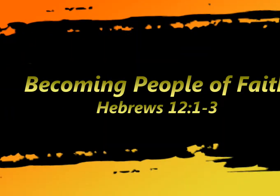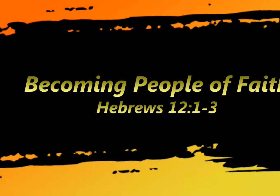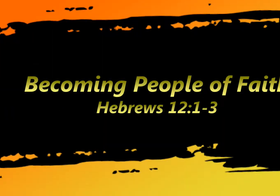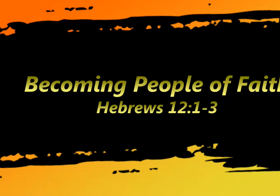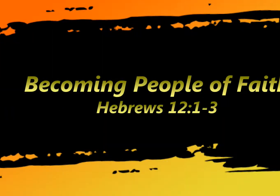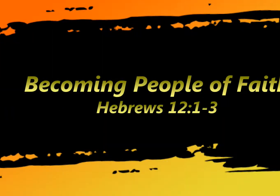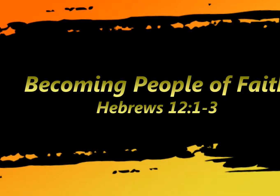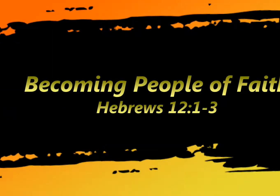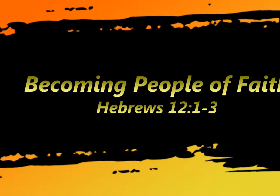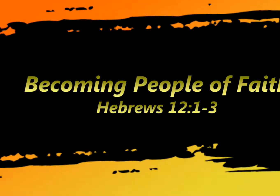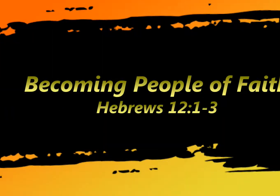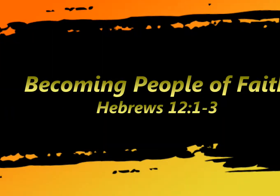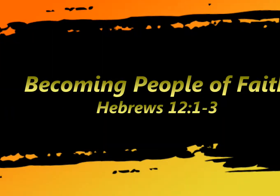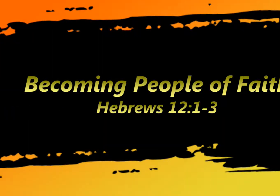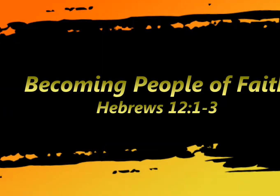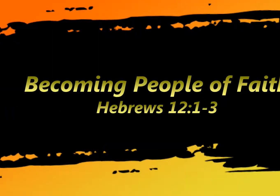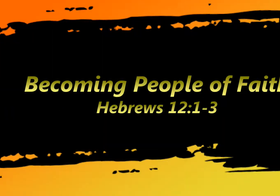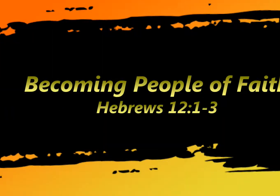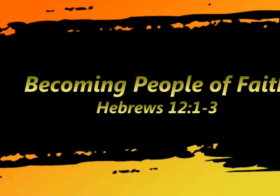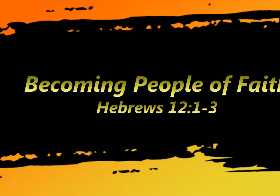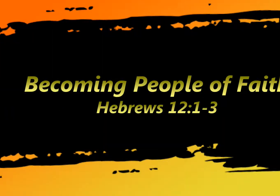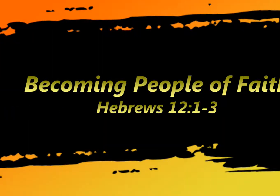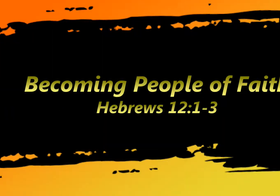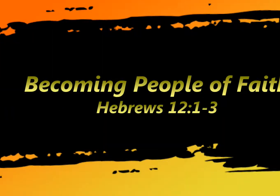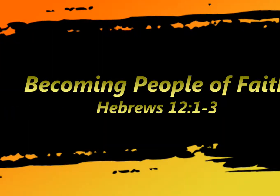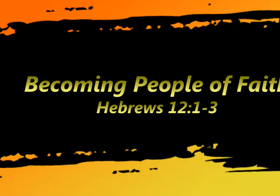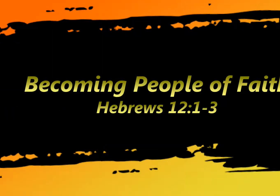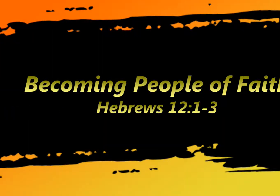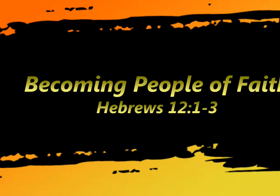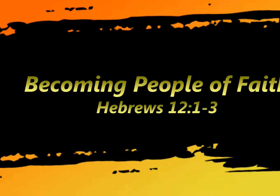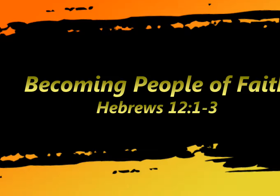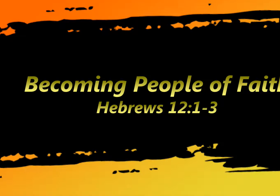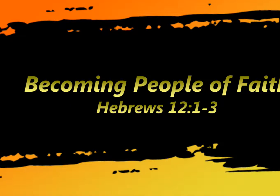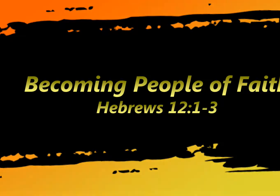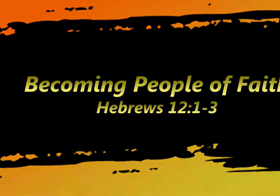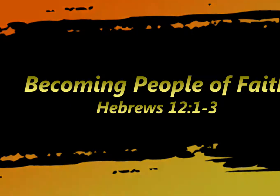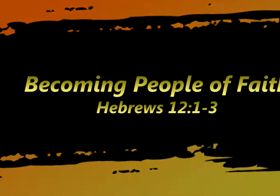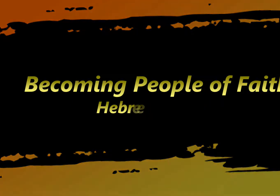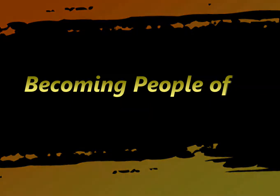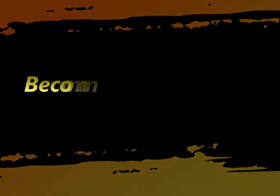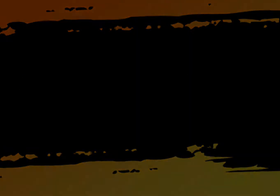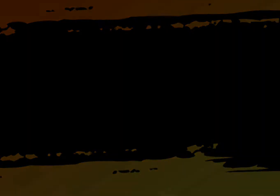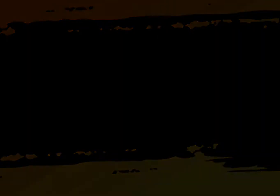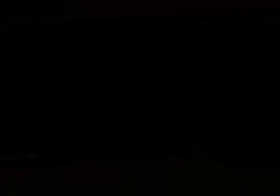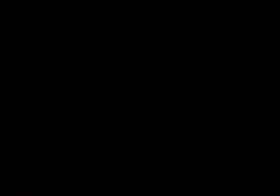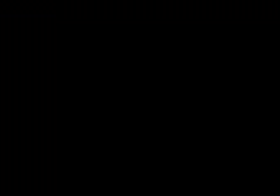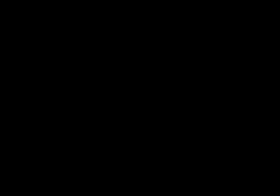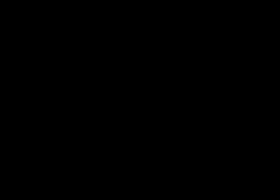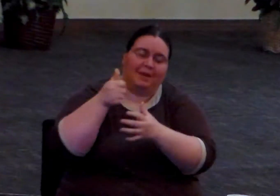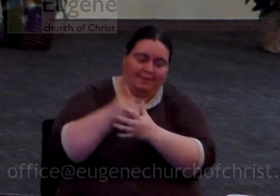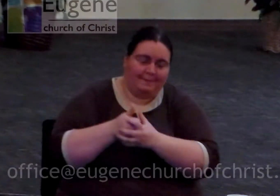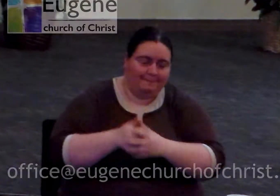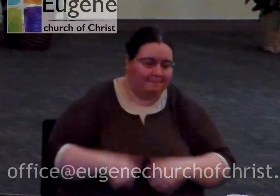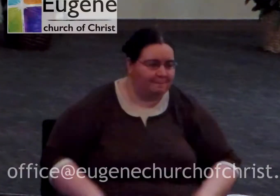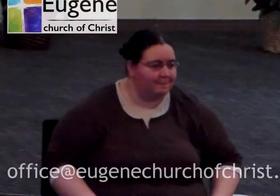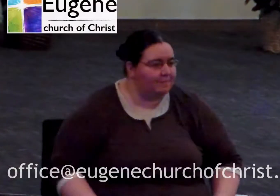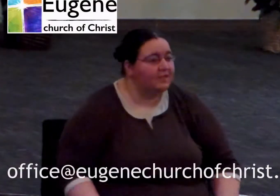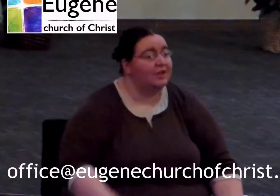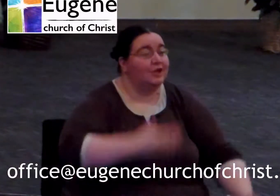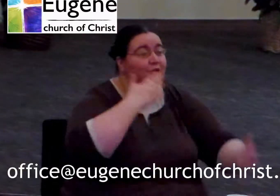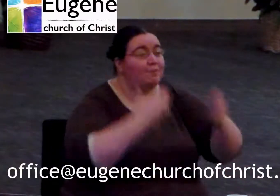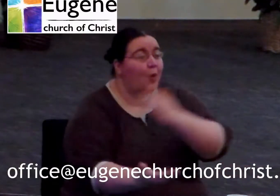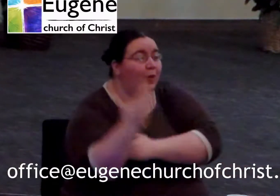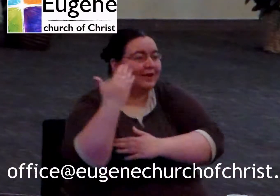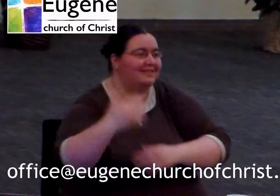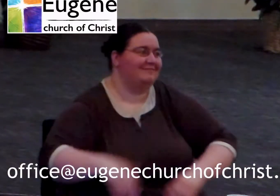Good morning. All right, it's good to be here. Now, I don't know, is the kitchen crew in here? Are they all? Okay. So I had a request from them and from some